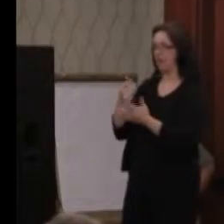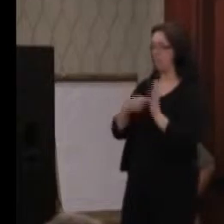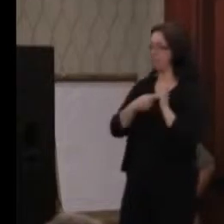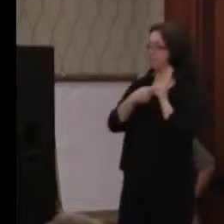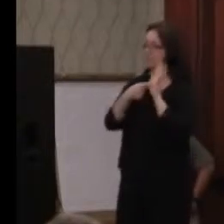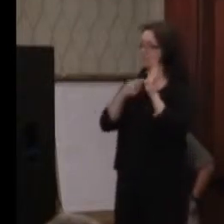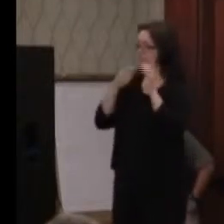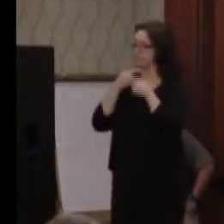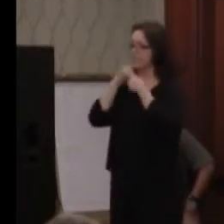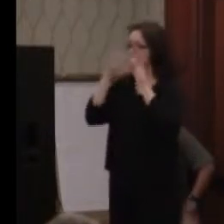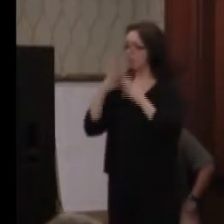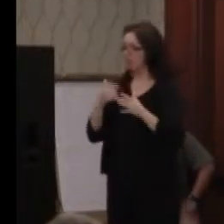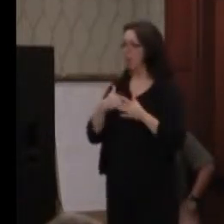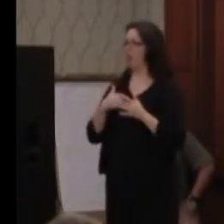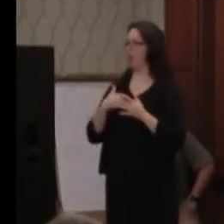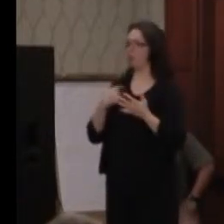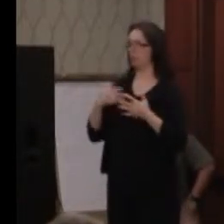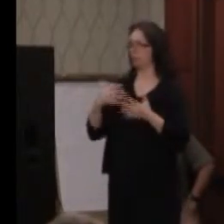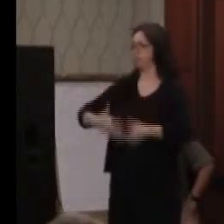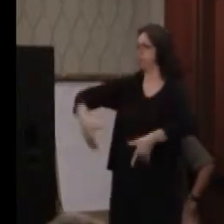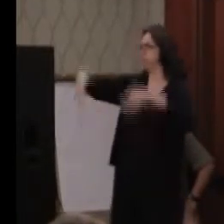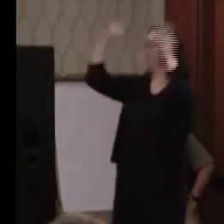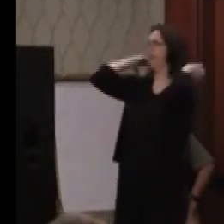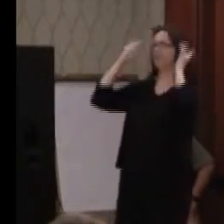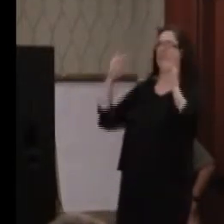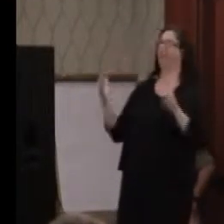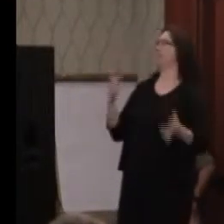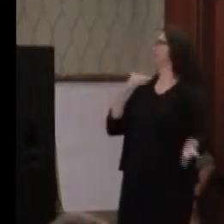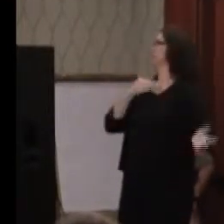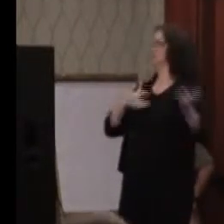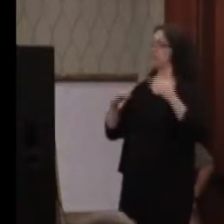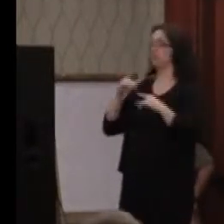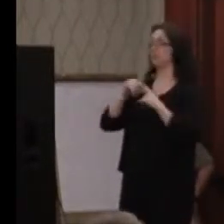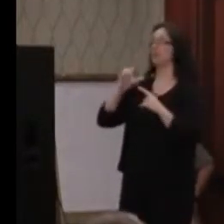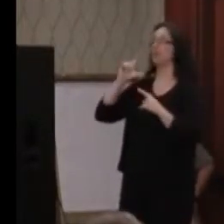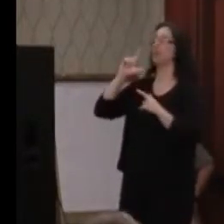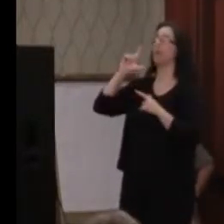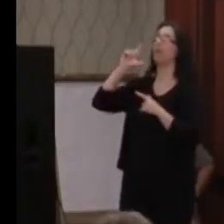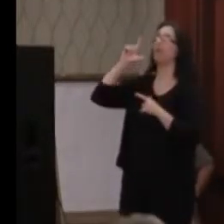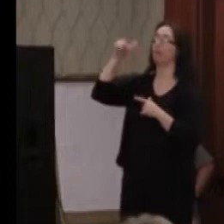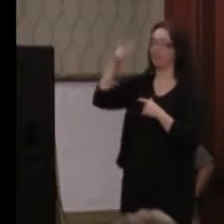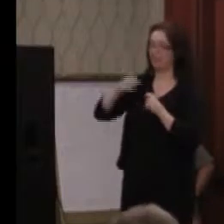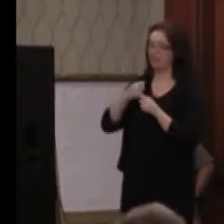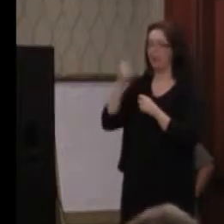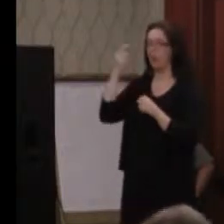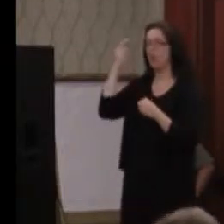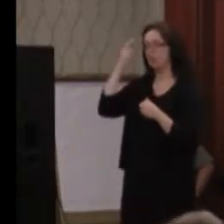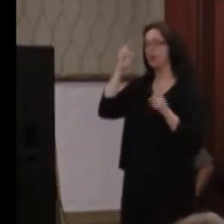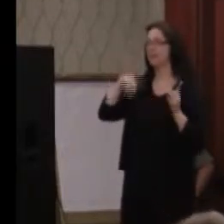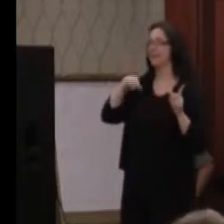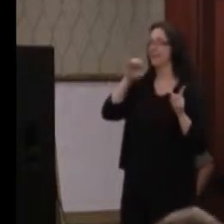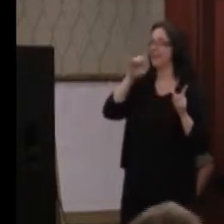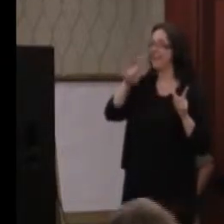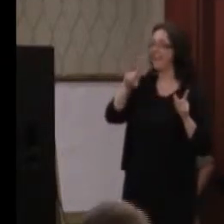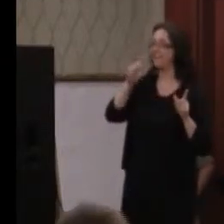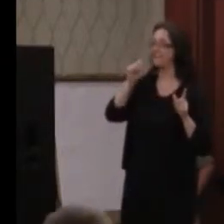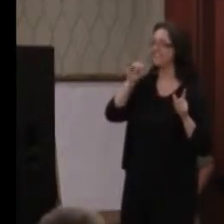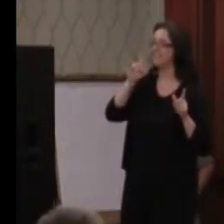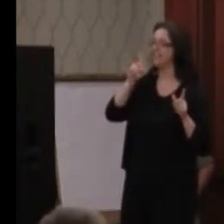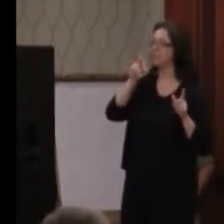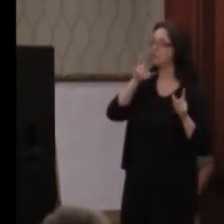teller. So it was almost sensory overload. There was so much going on. And it wasn't until years later that I found out it was Ed Stuyvesant who had recommended